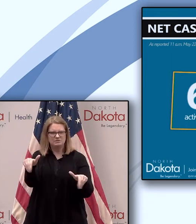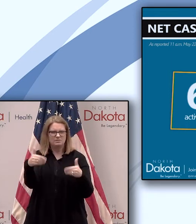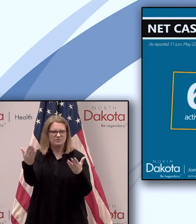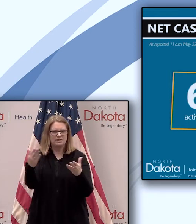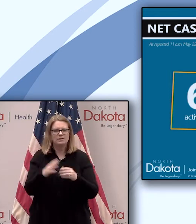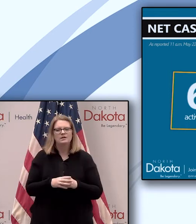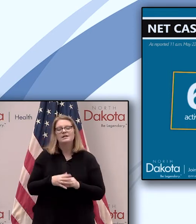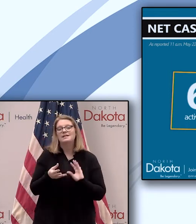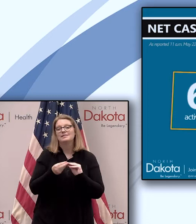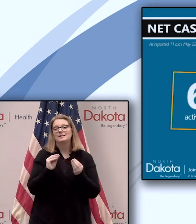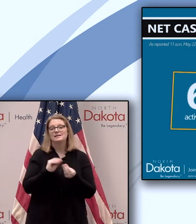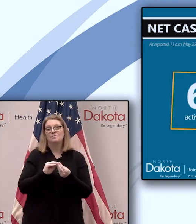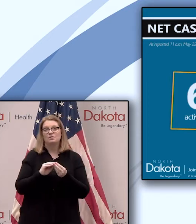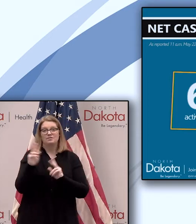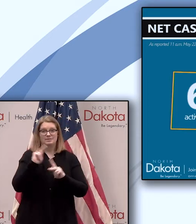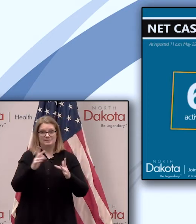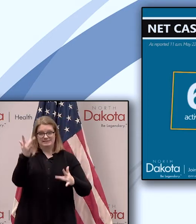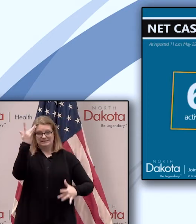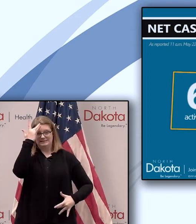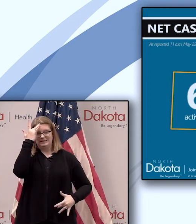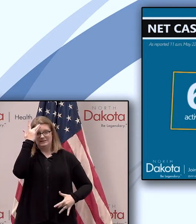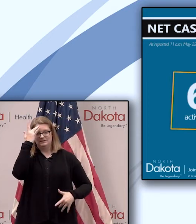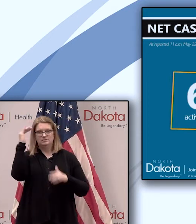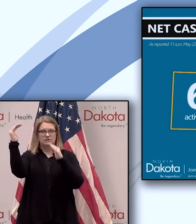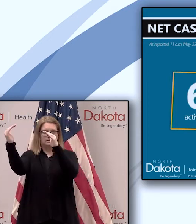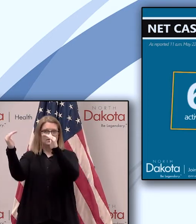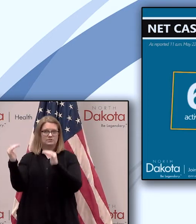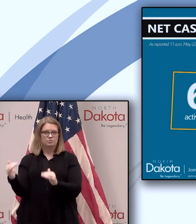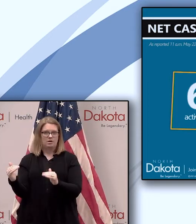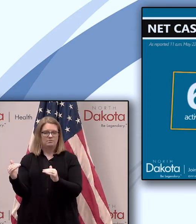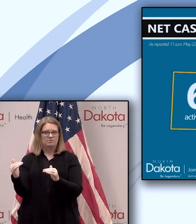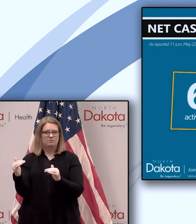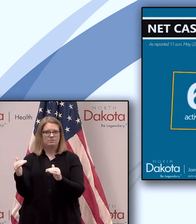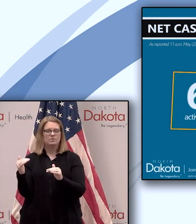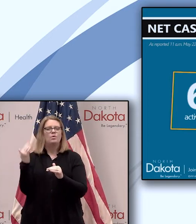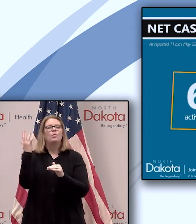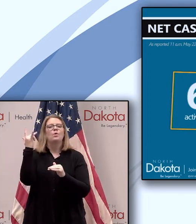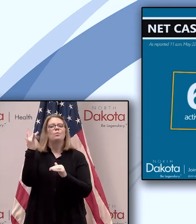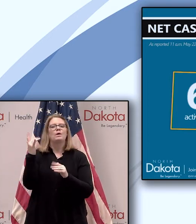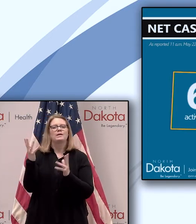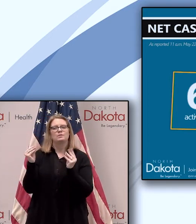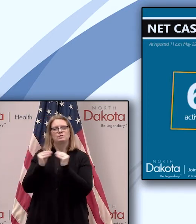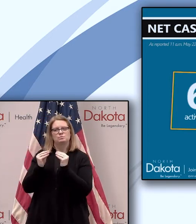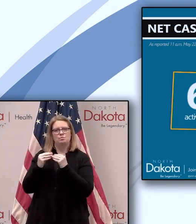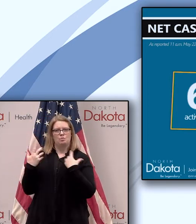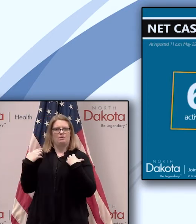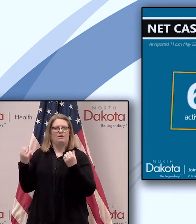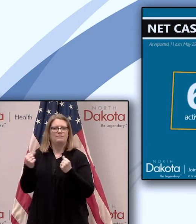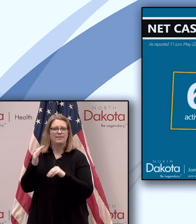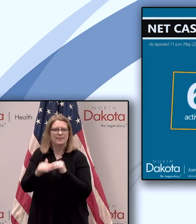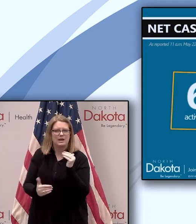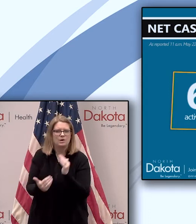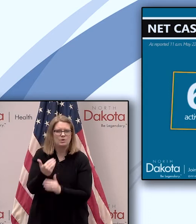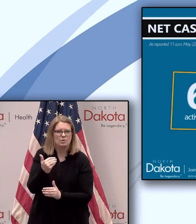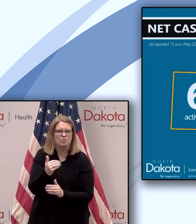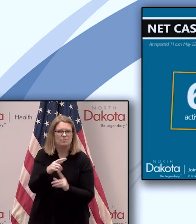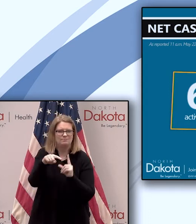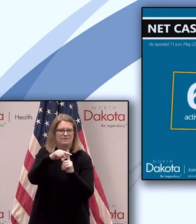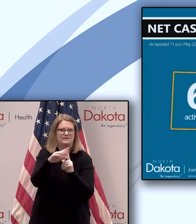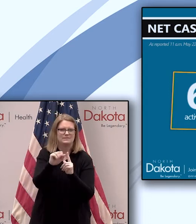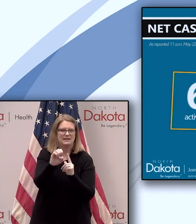of active cases actually dropped because we had more recovered than new